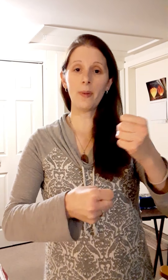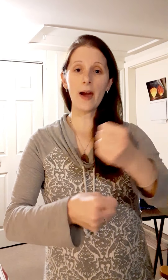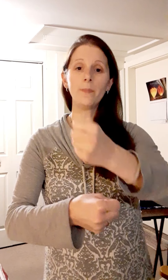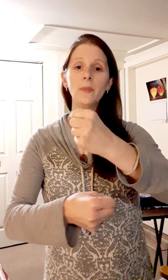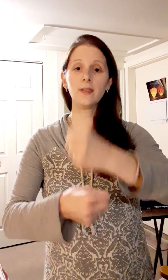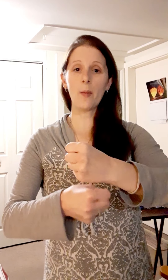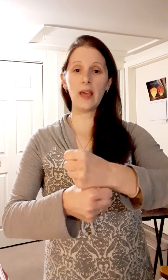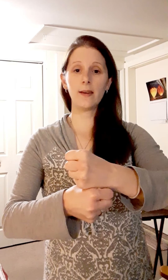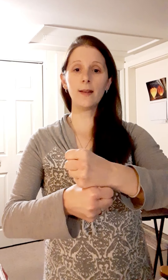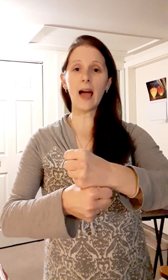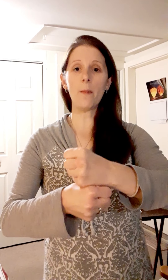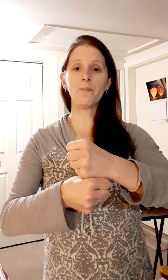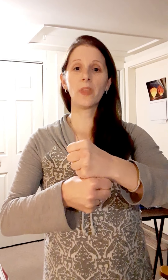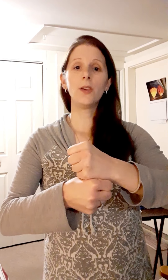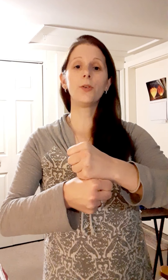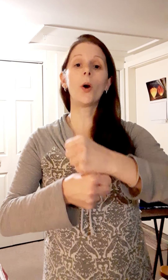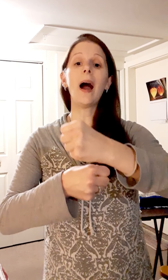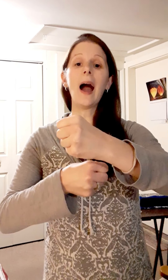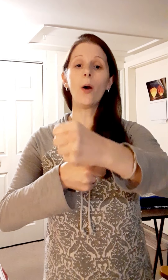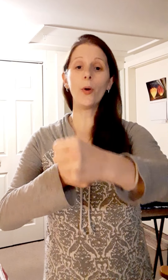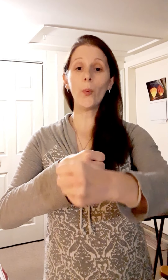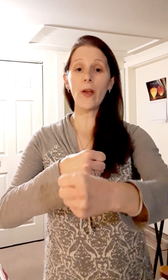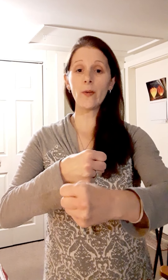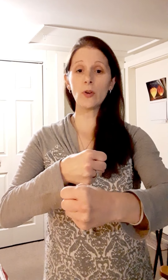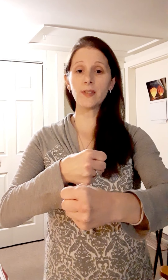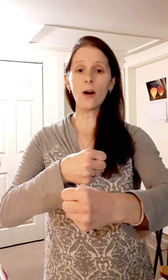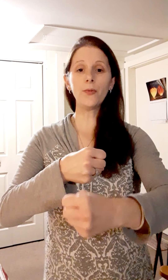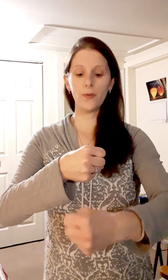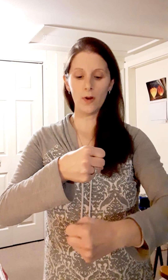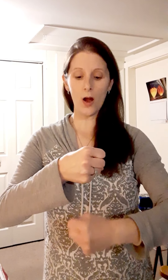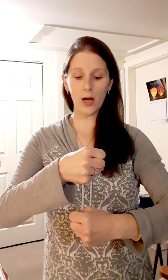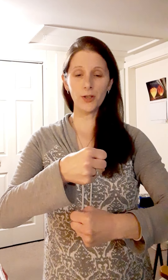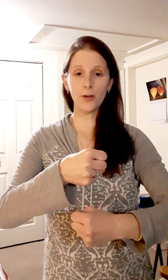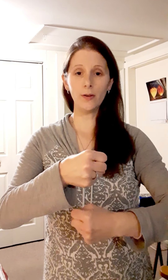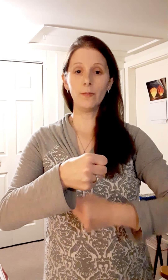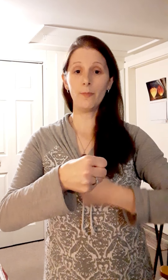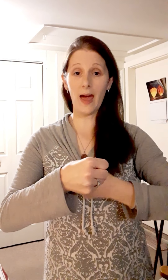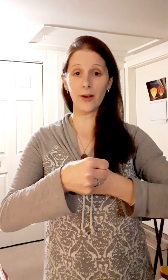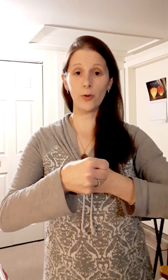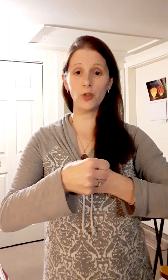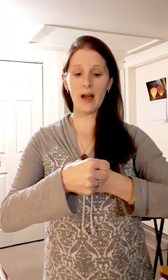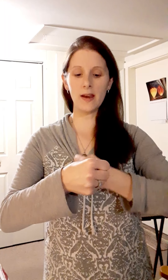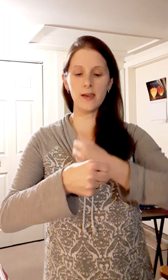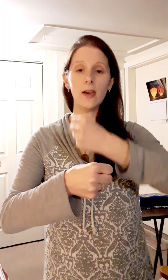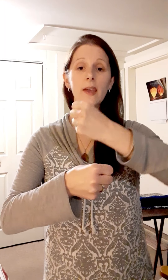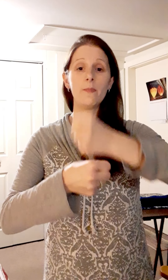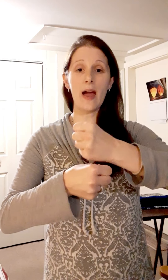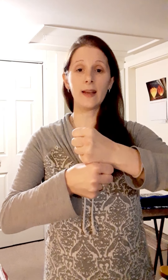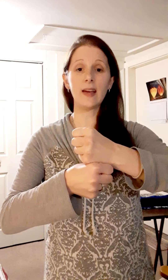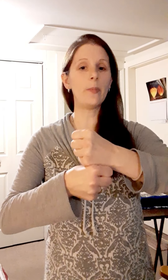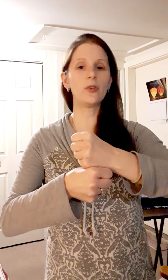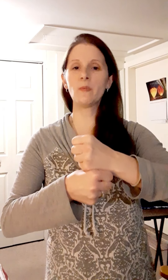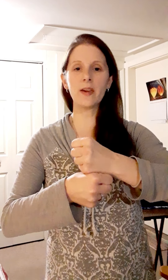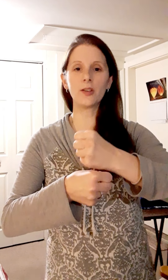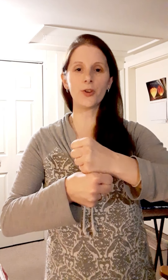bottom, dominant hand on top. You go out away from yourself, under, back towards your body, and then back on top. You're just making a circle,